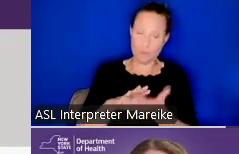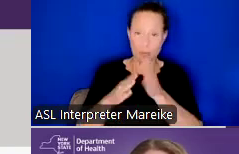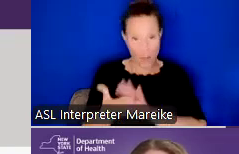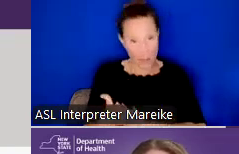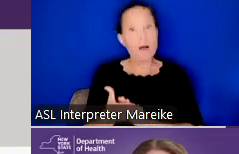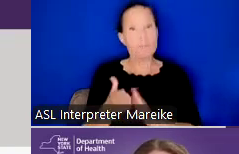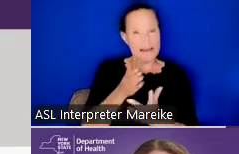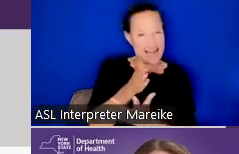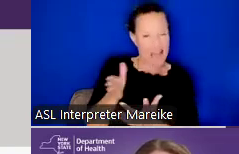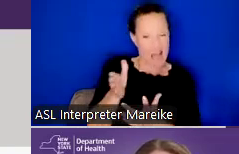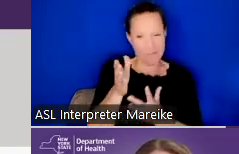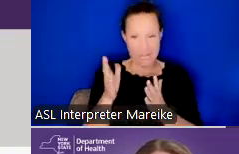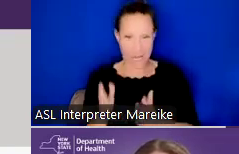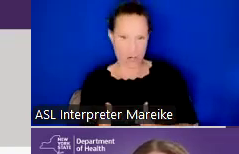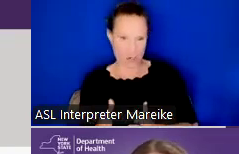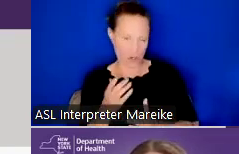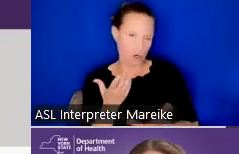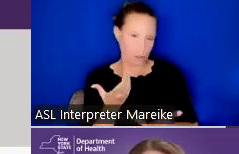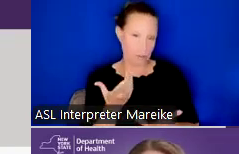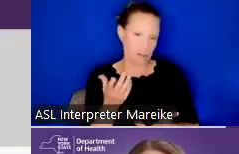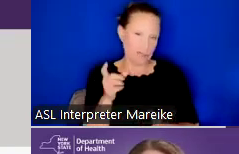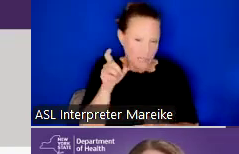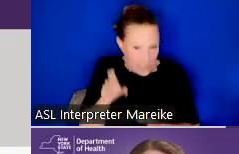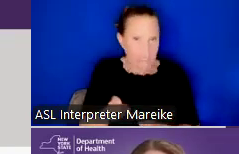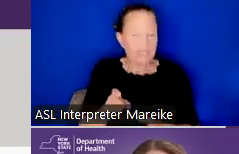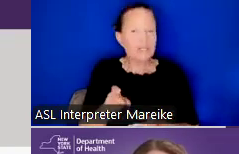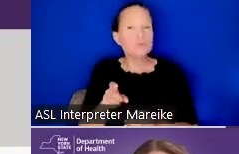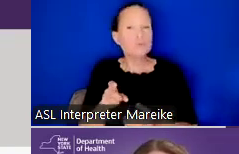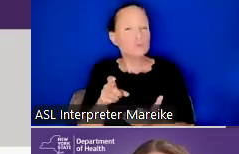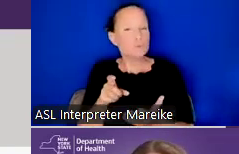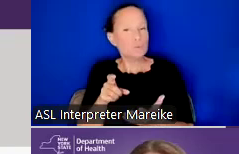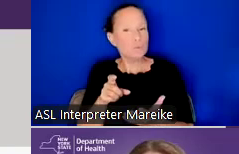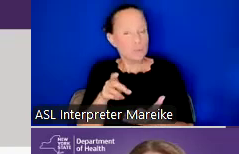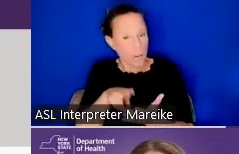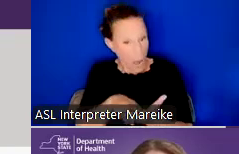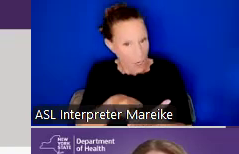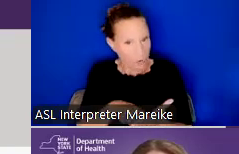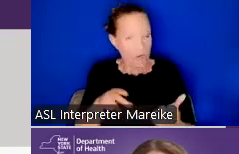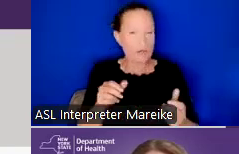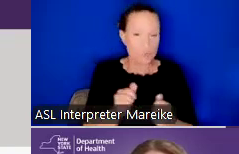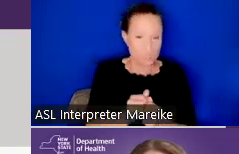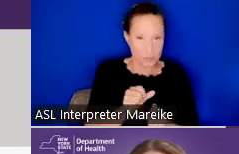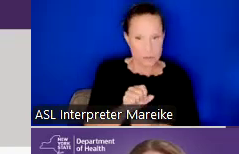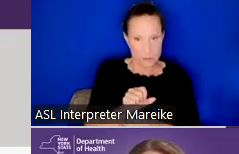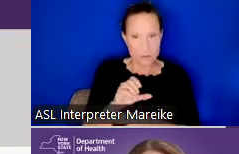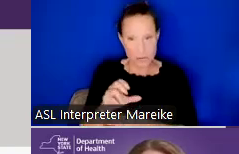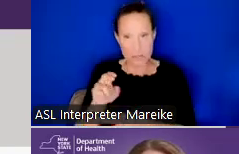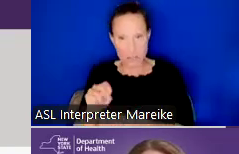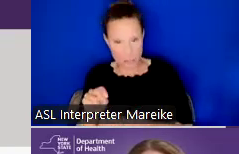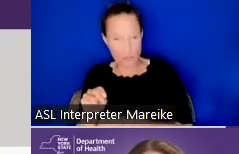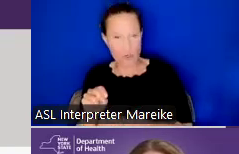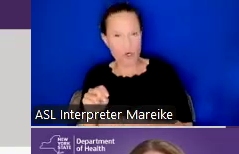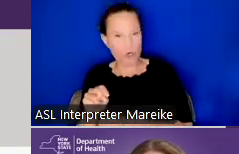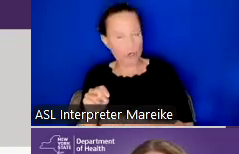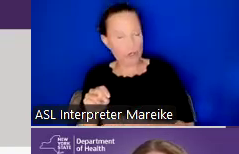navigators. So they would need to be contracted with the social care network to provide navigation.